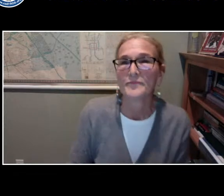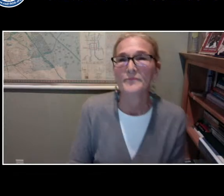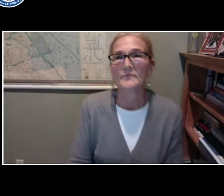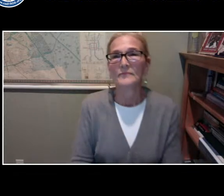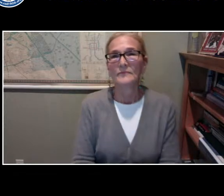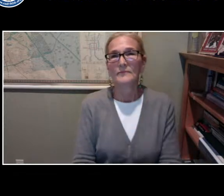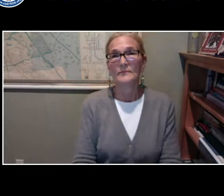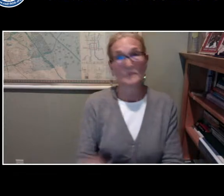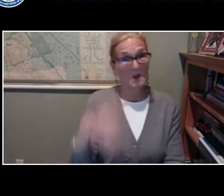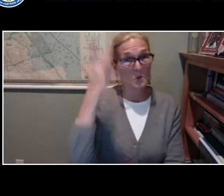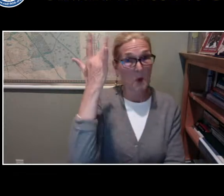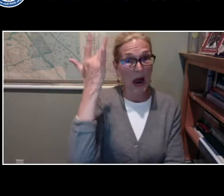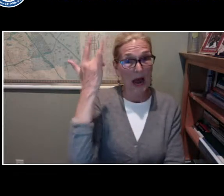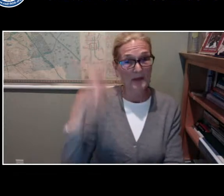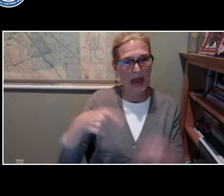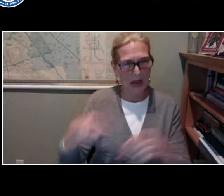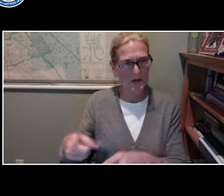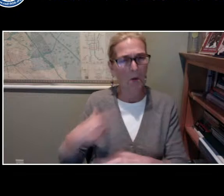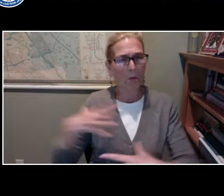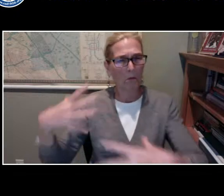children.